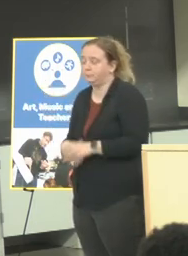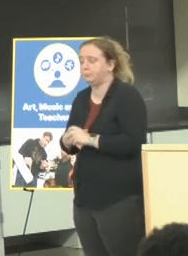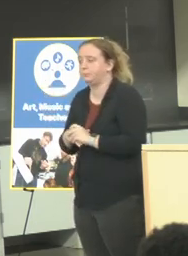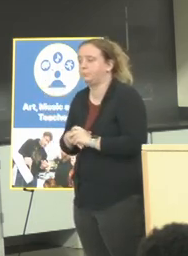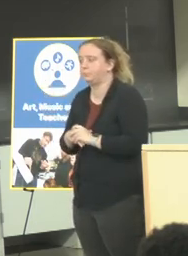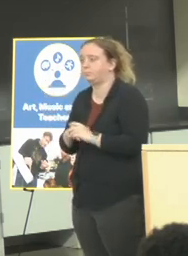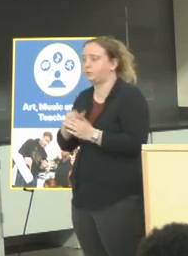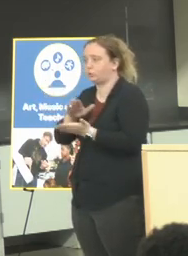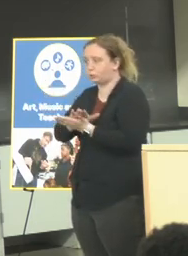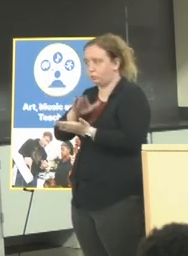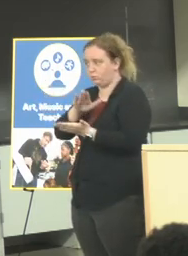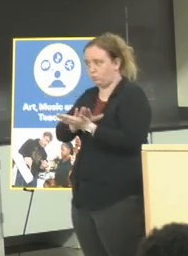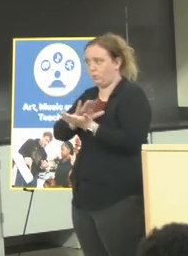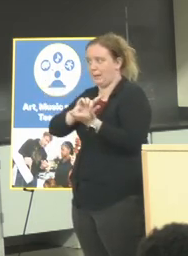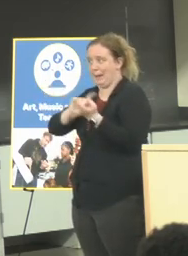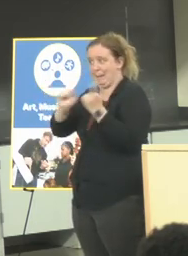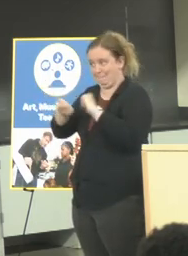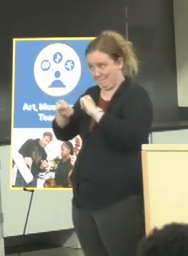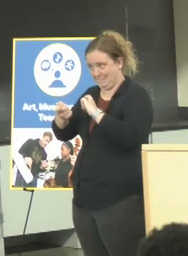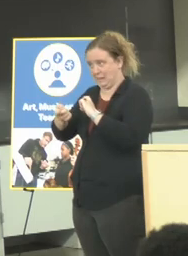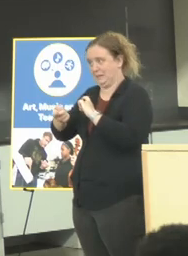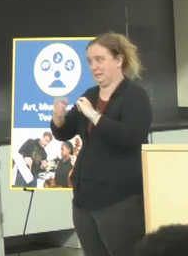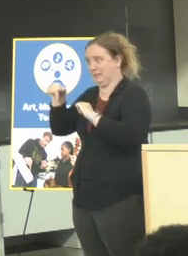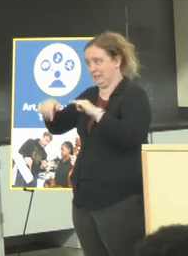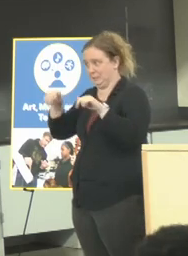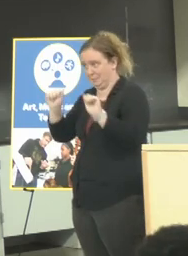that happen within the timeline?